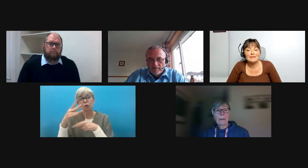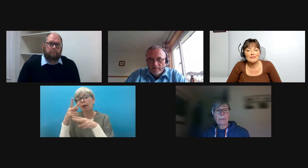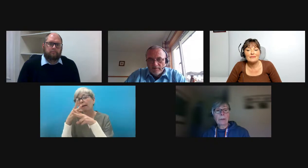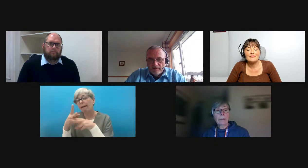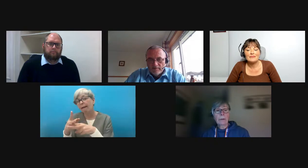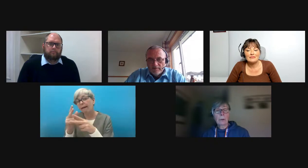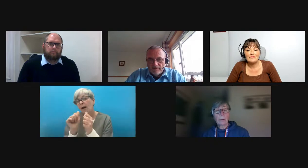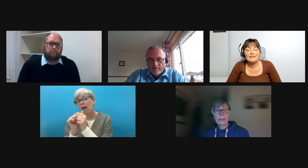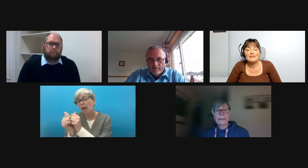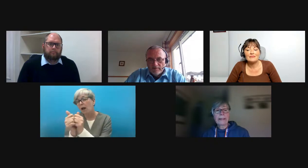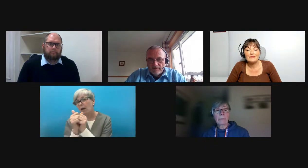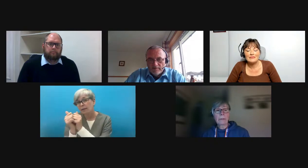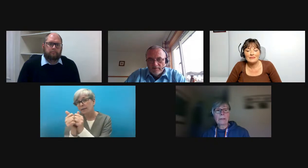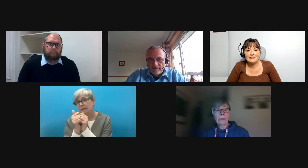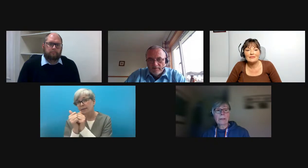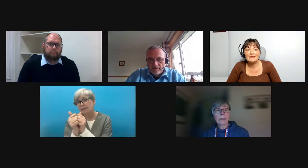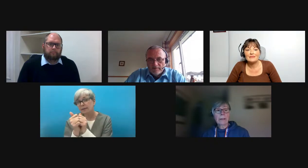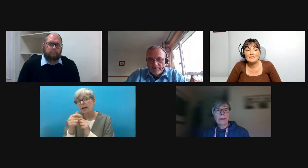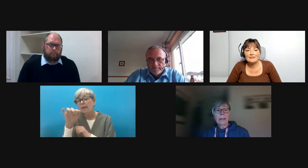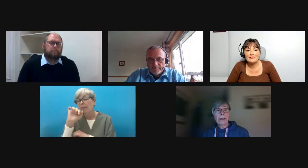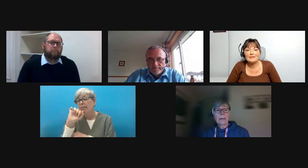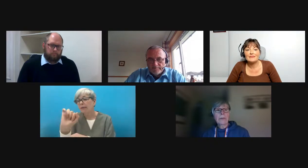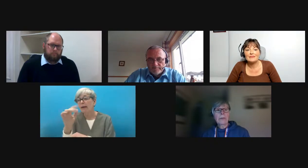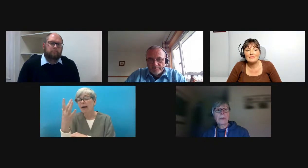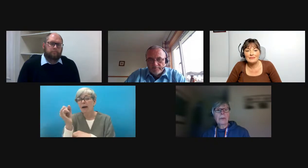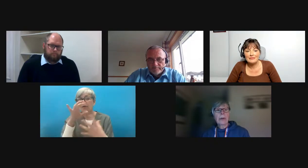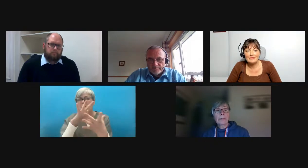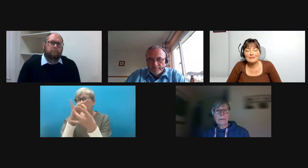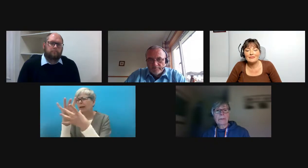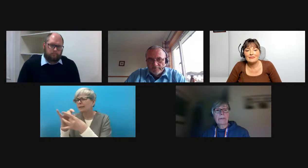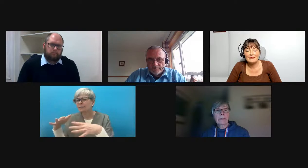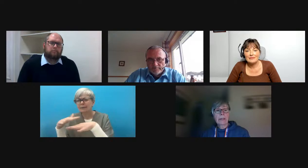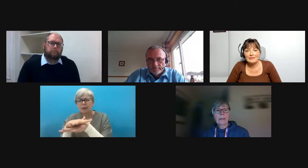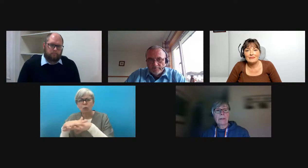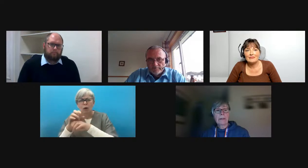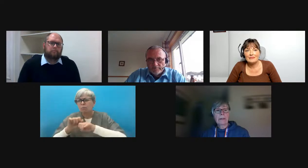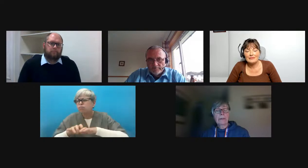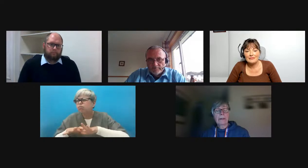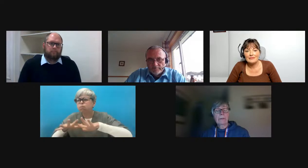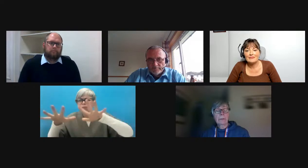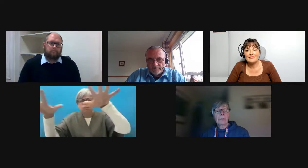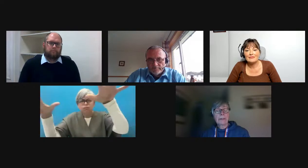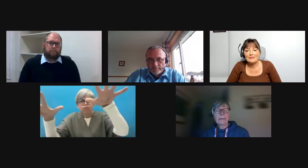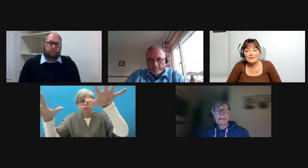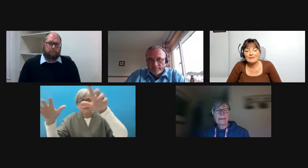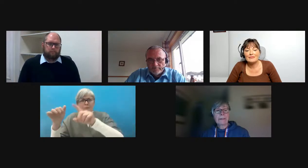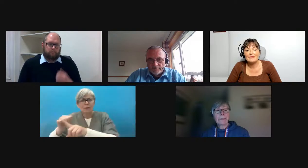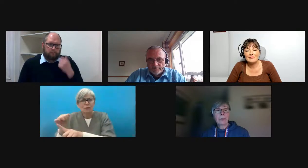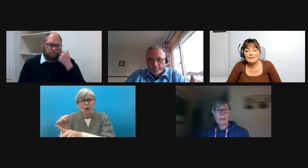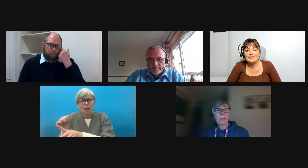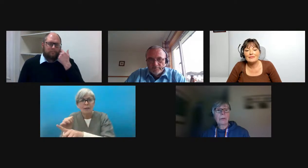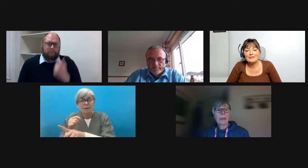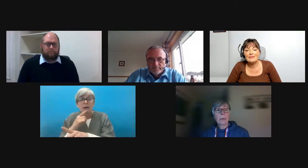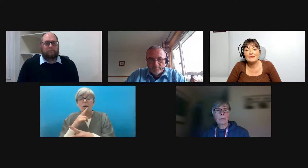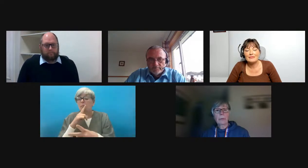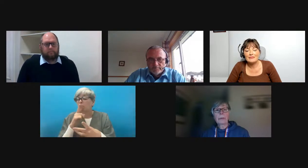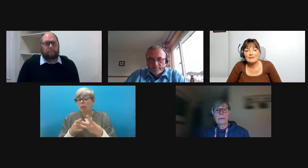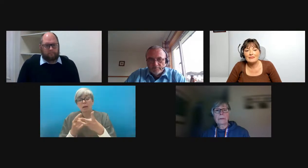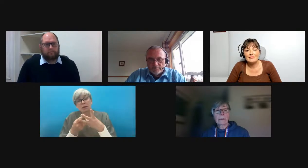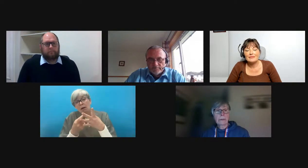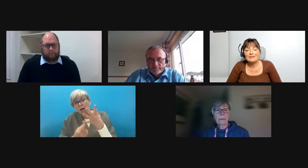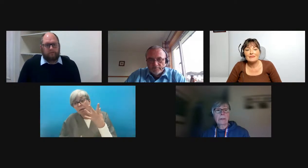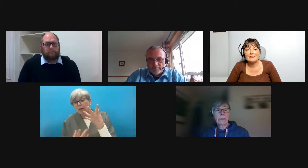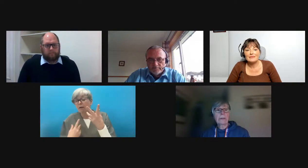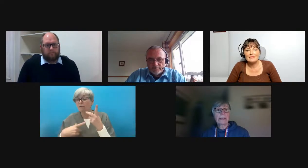who have a wide network, and to others in the deaf community who